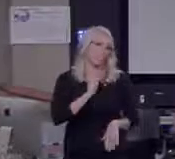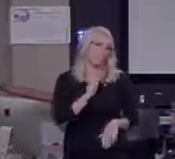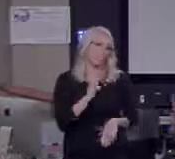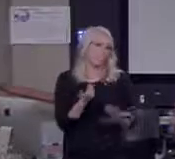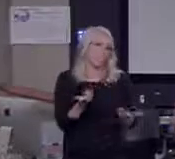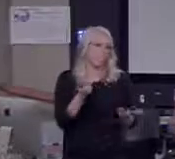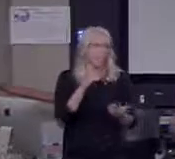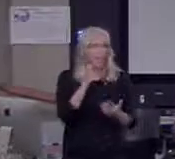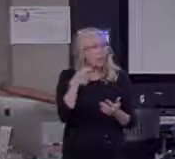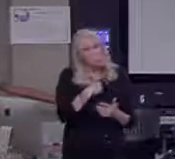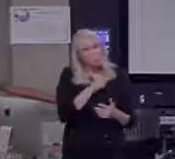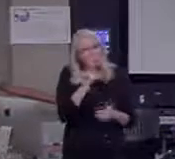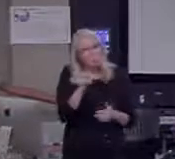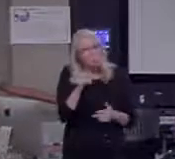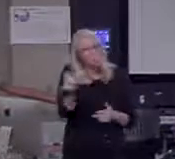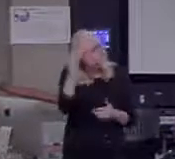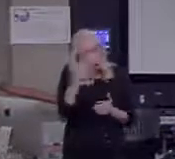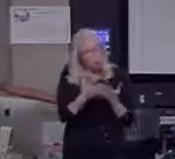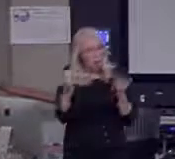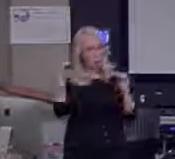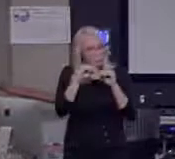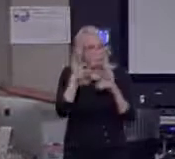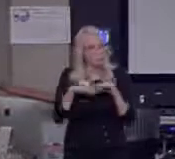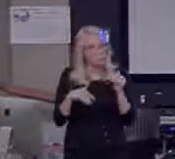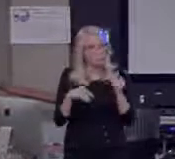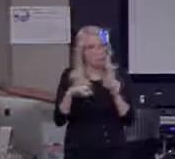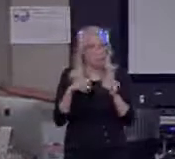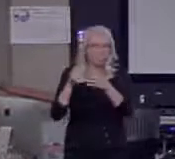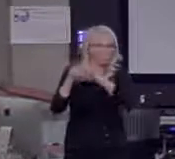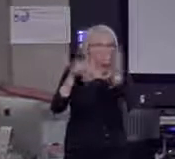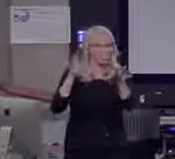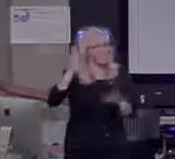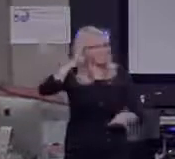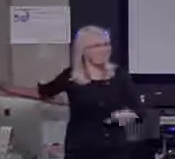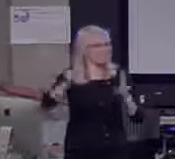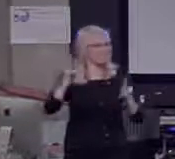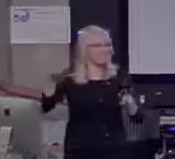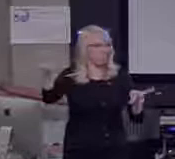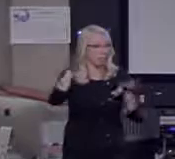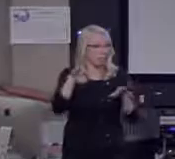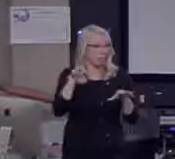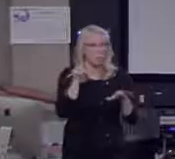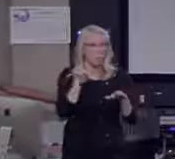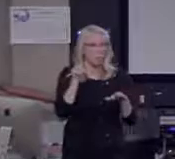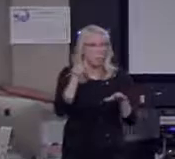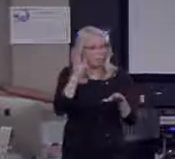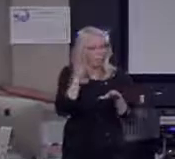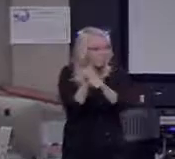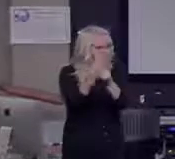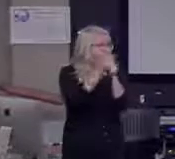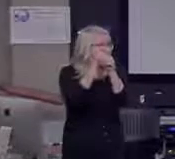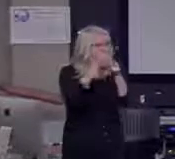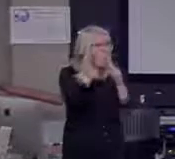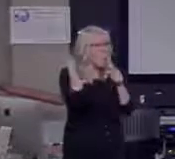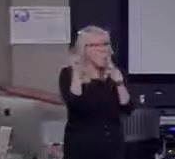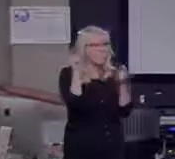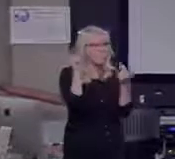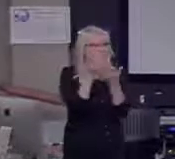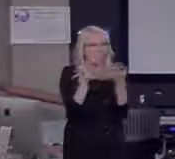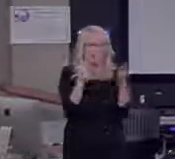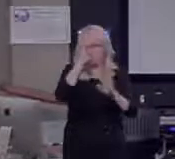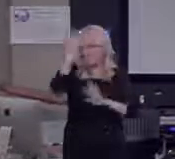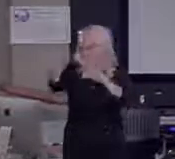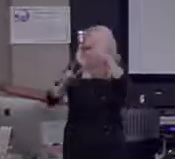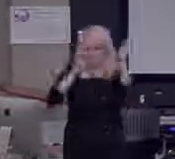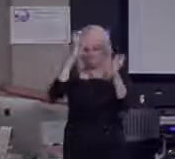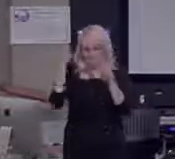know a lot more than the charlatans out there who are making stuff up